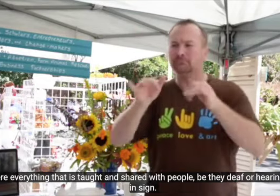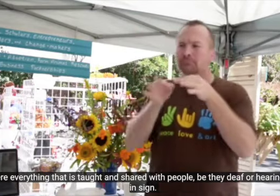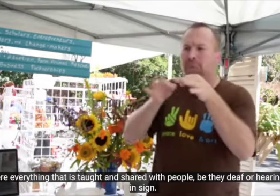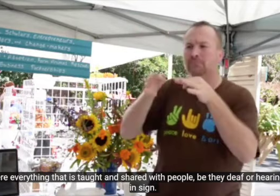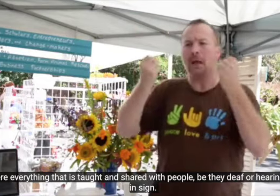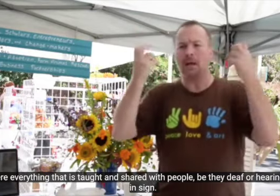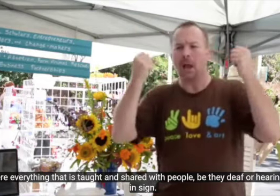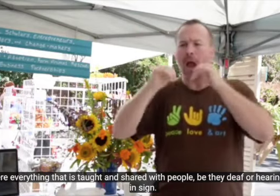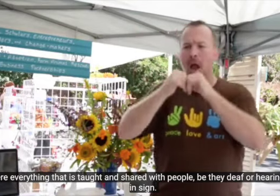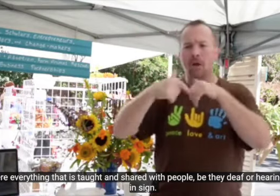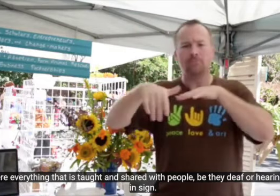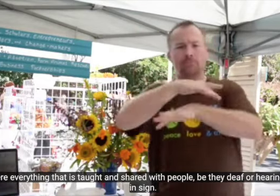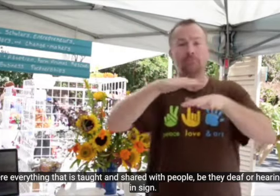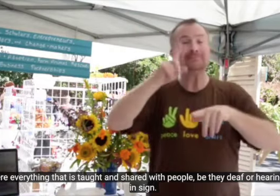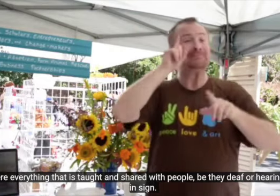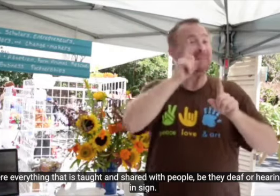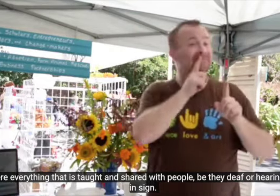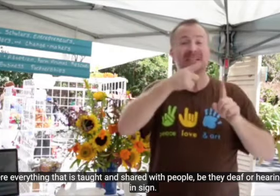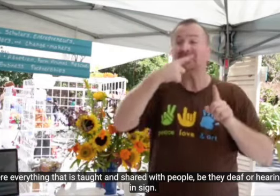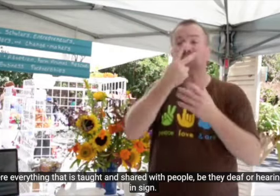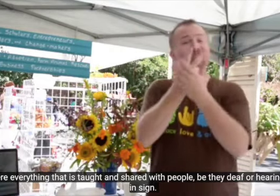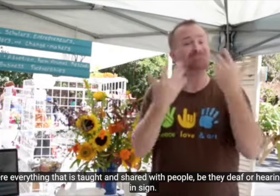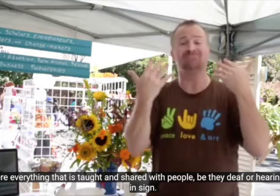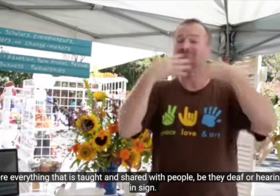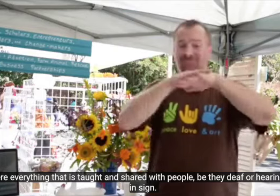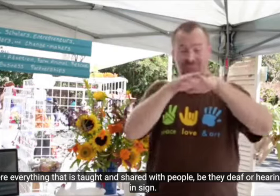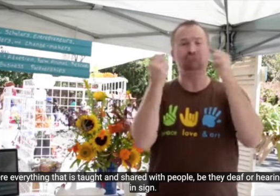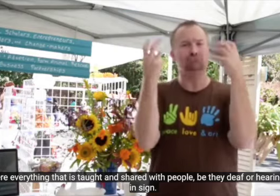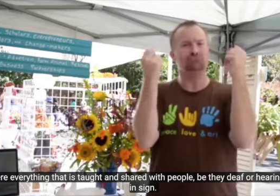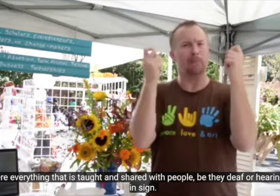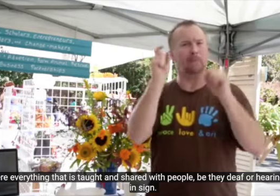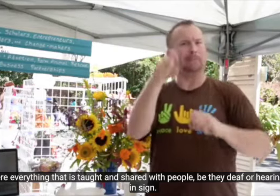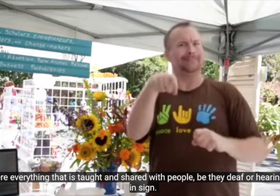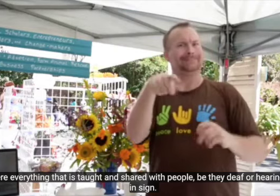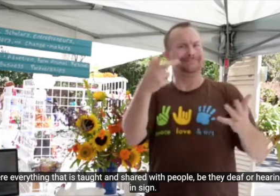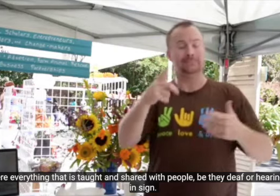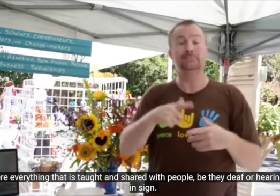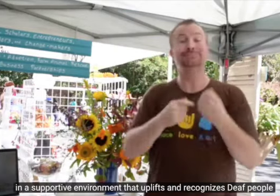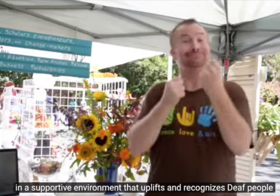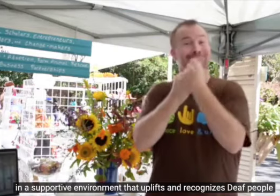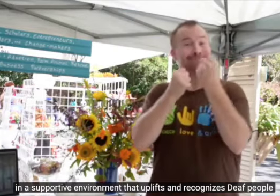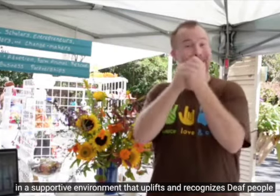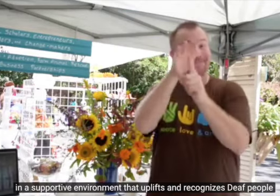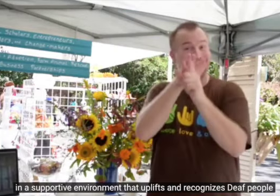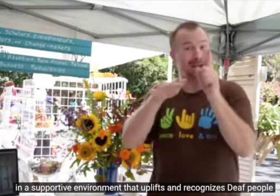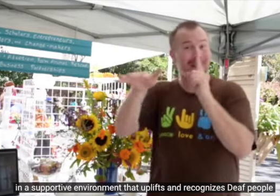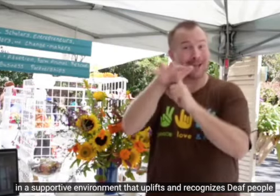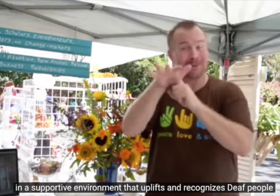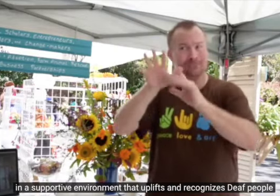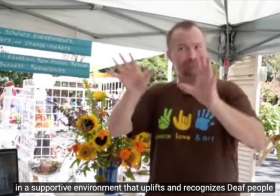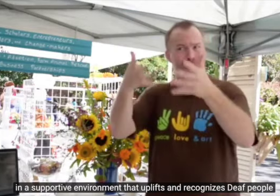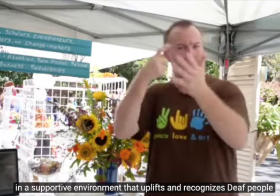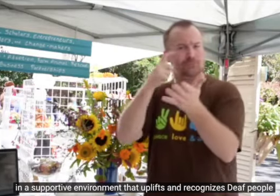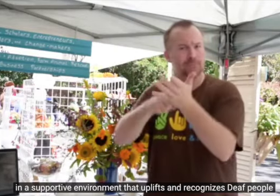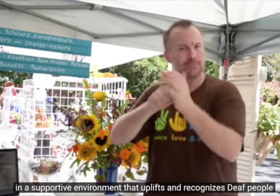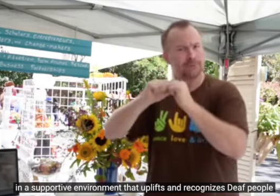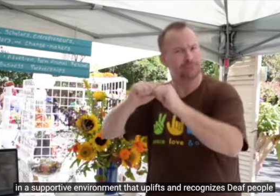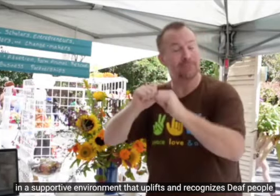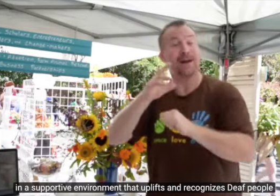accessible, where everything that's taught and shared with people, be they deaf or hearing, is all in sign, in a supportive environment that uplifts and recognizes